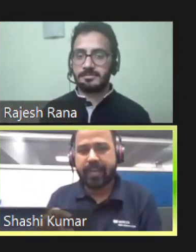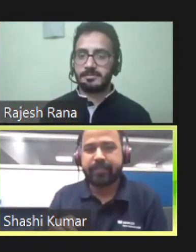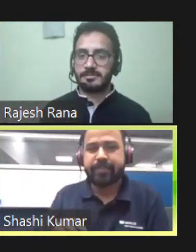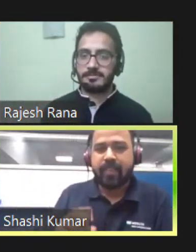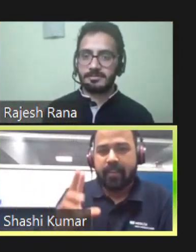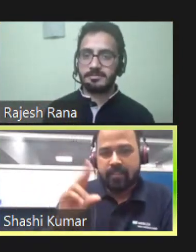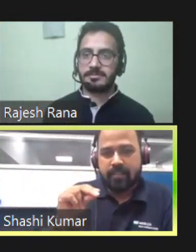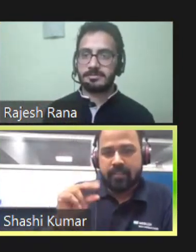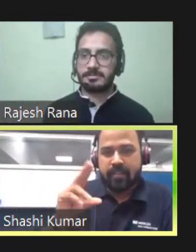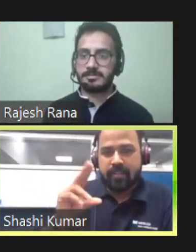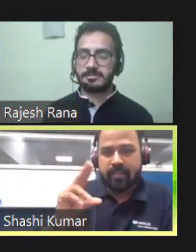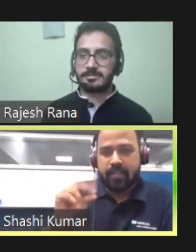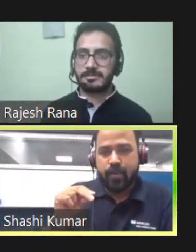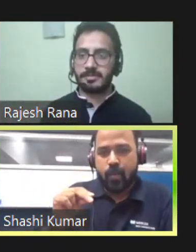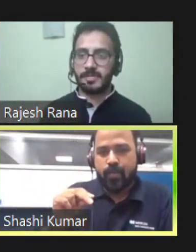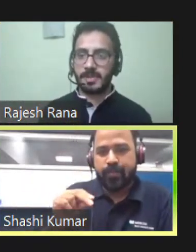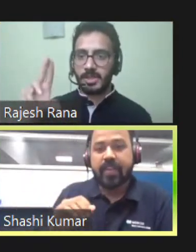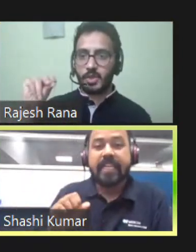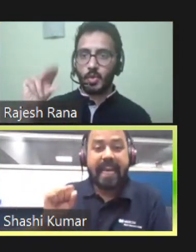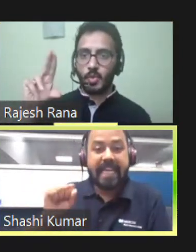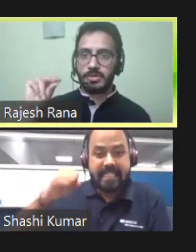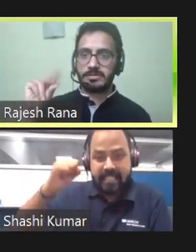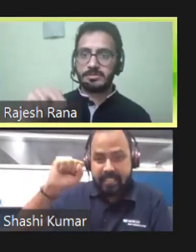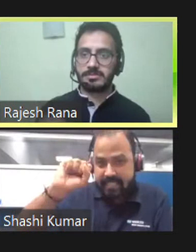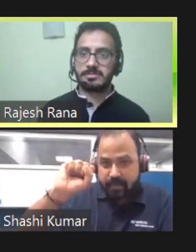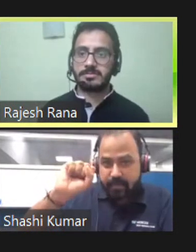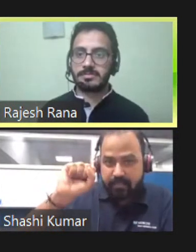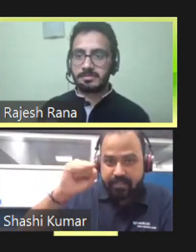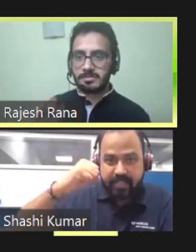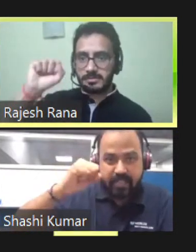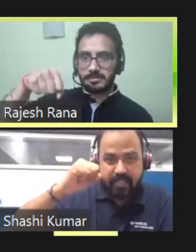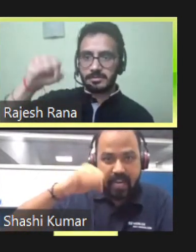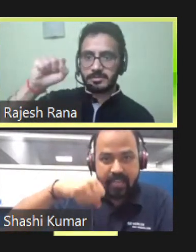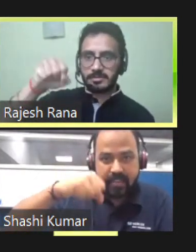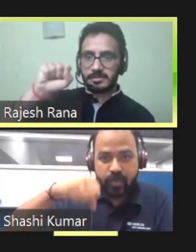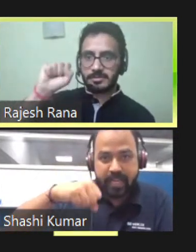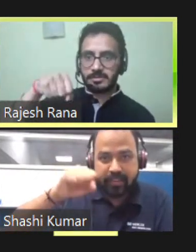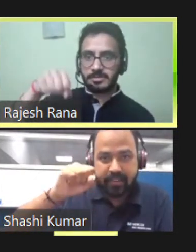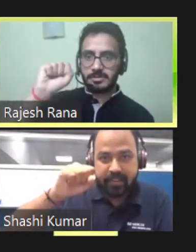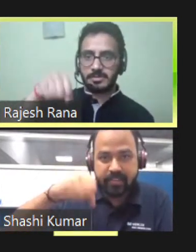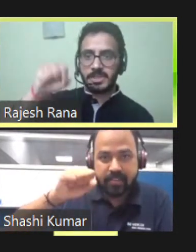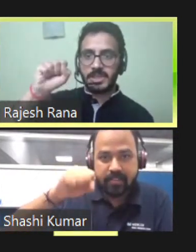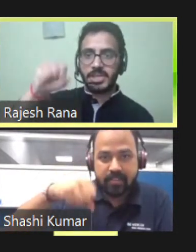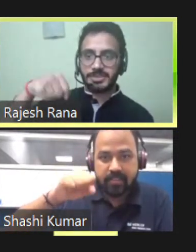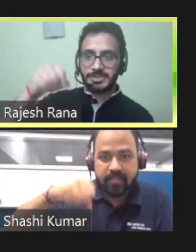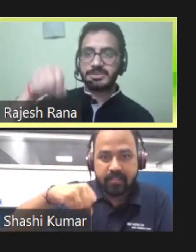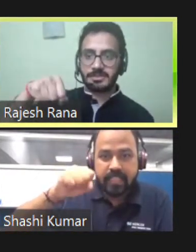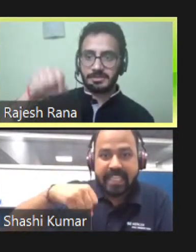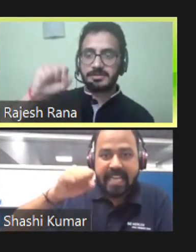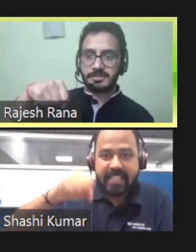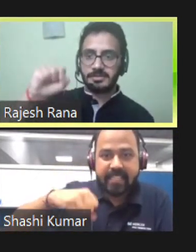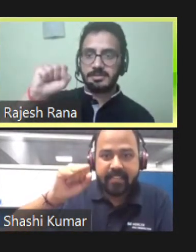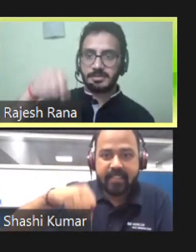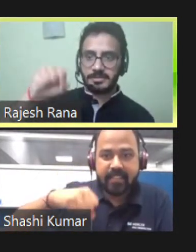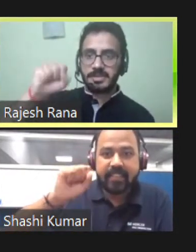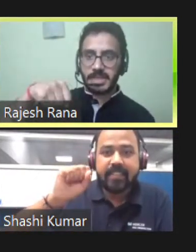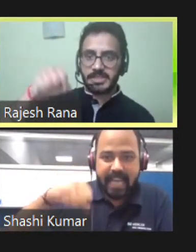okay. No. Yes. Yes is with the fist and do like this.